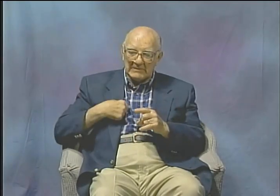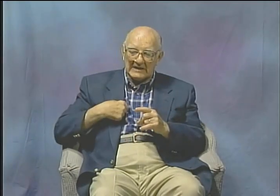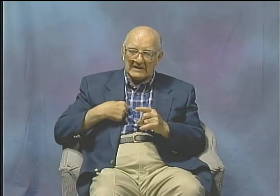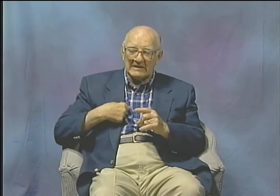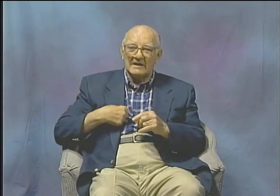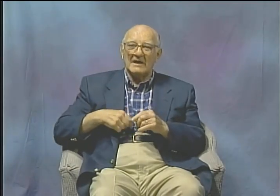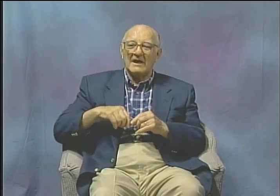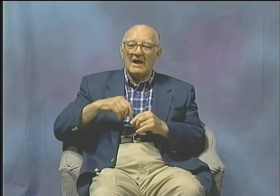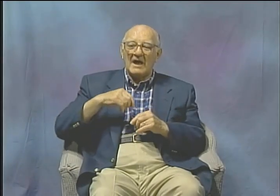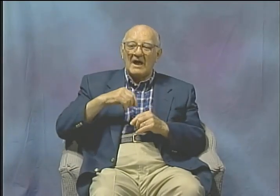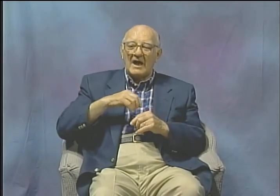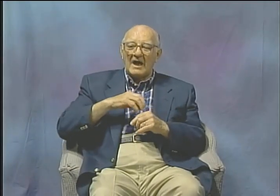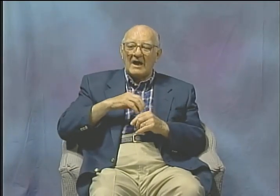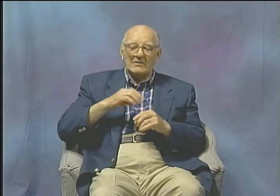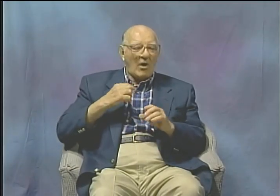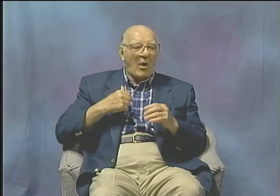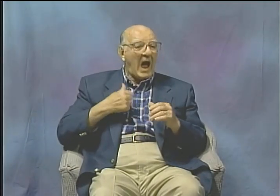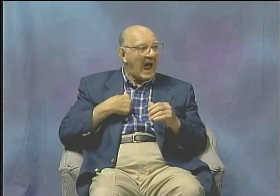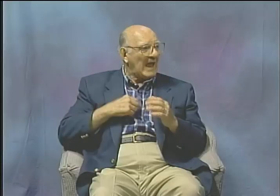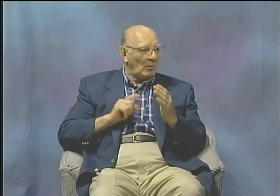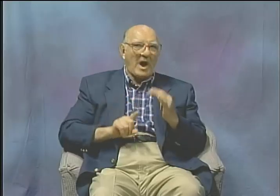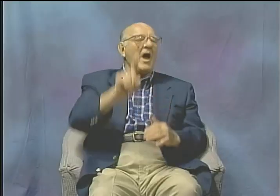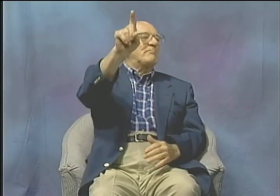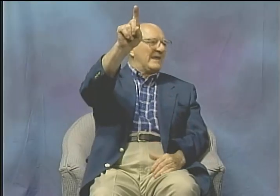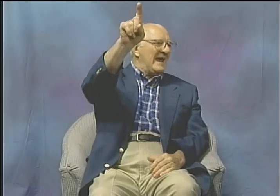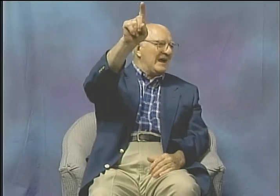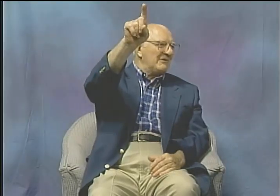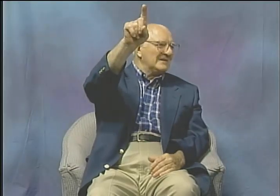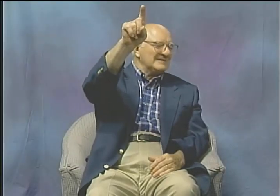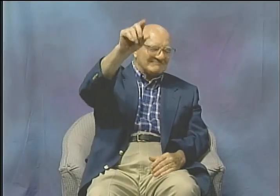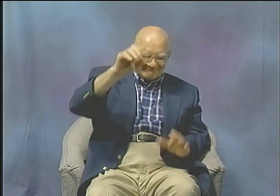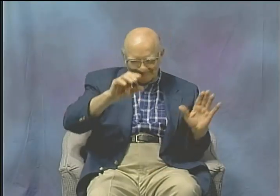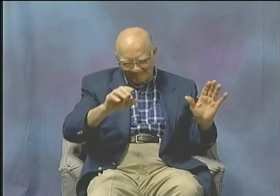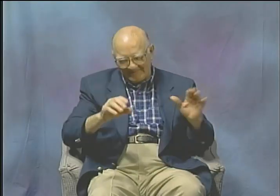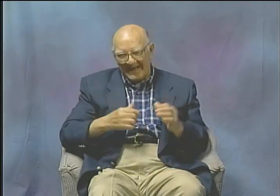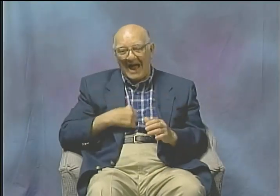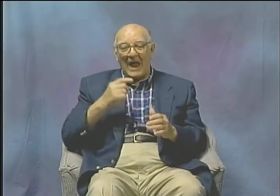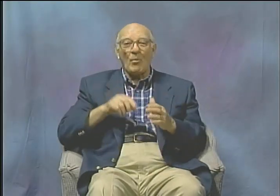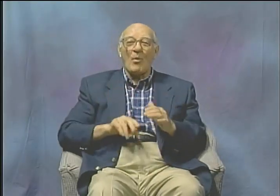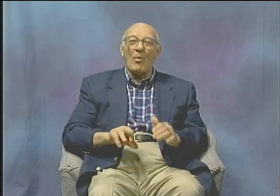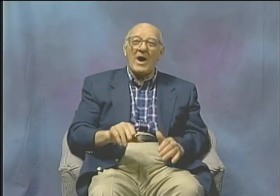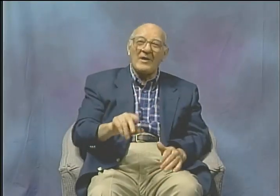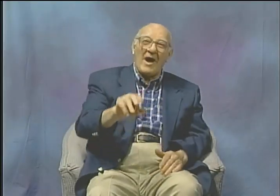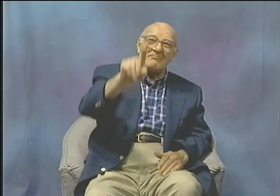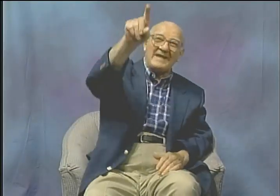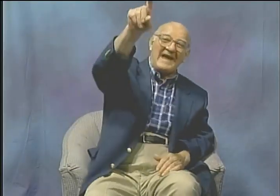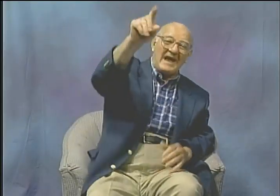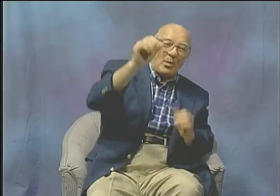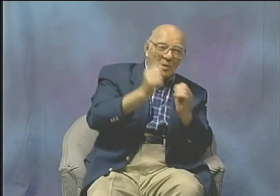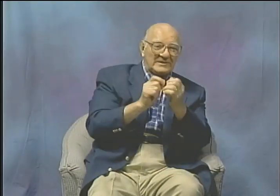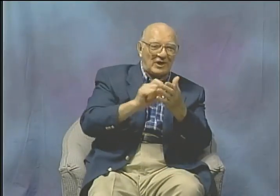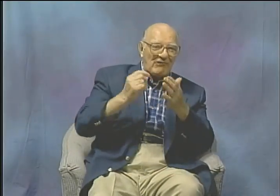me. No, I went up there. I went up there with a